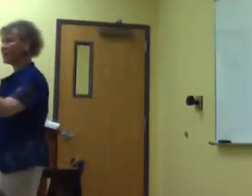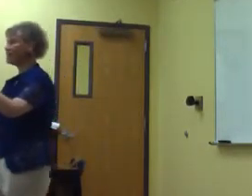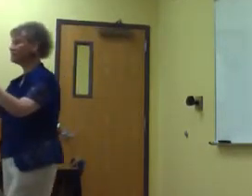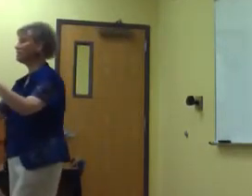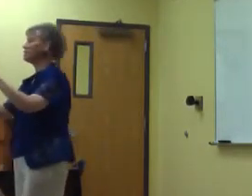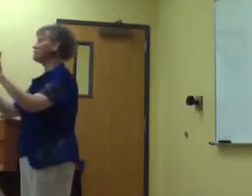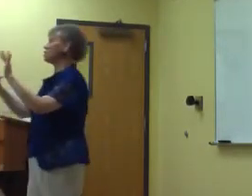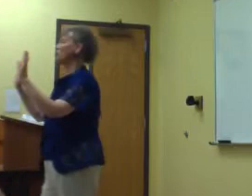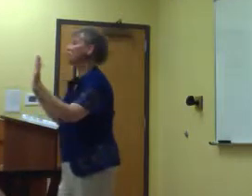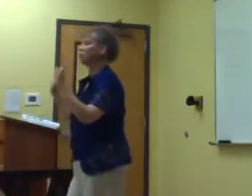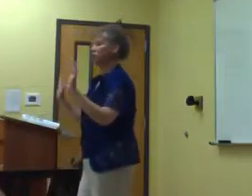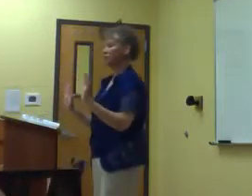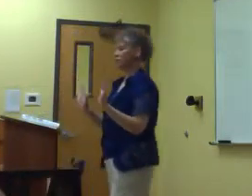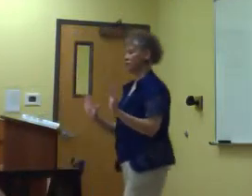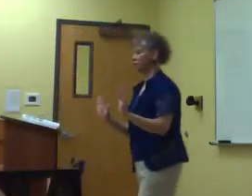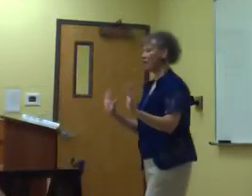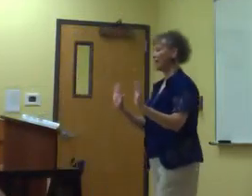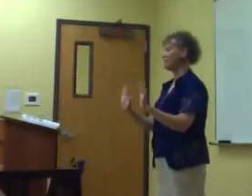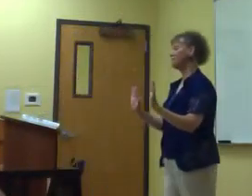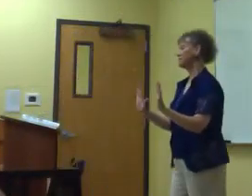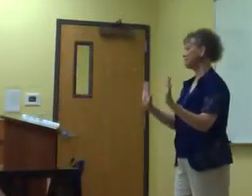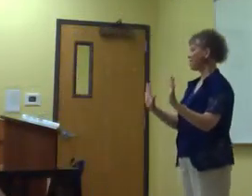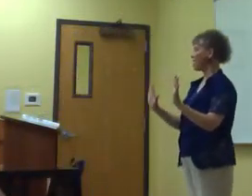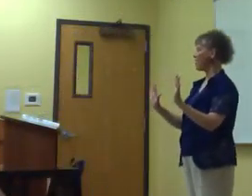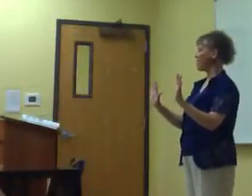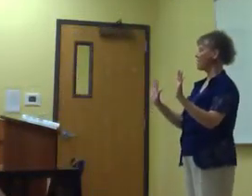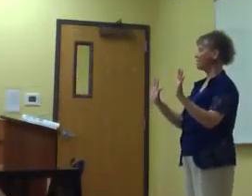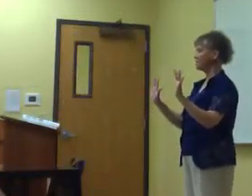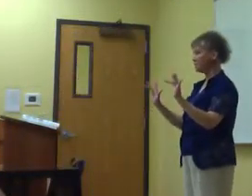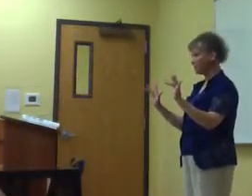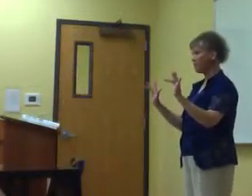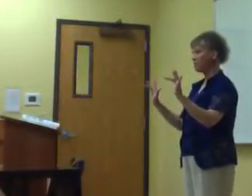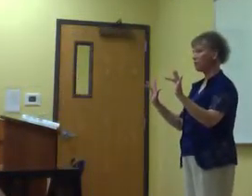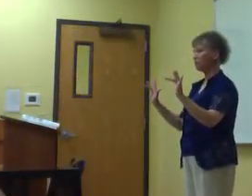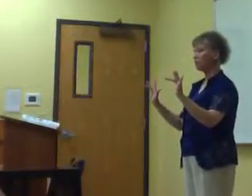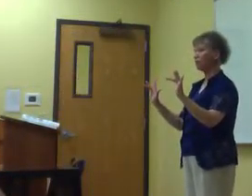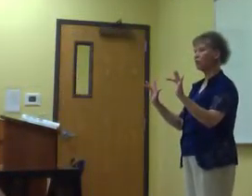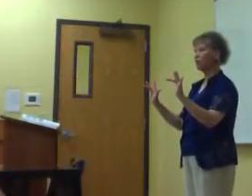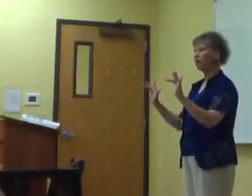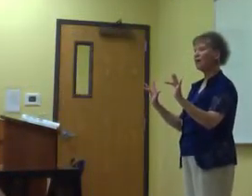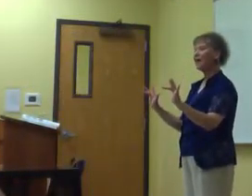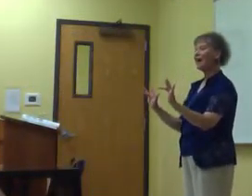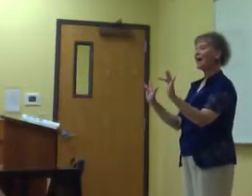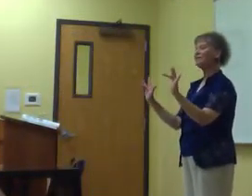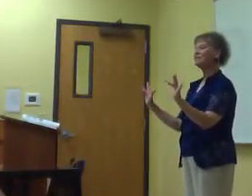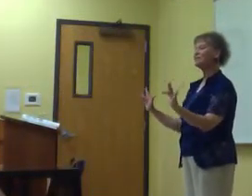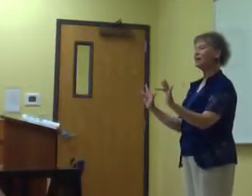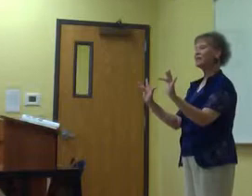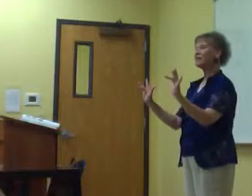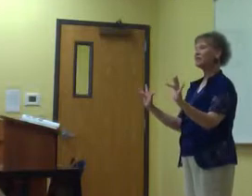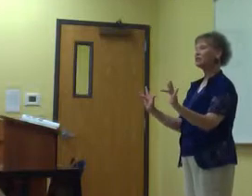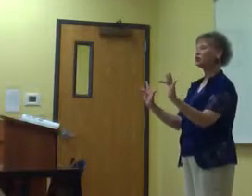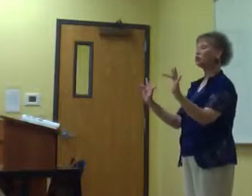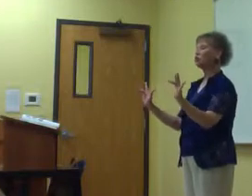right? So your 2 hands, it's a 5 hand, tip the middle finger forward, and she's making this circle